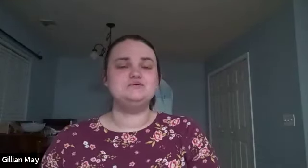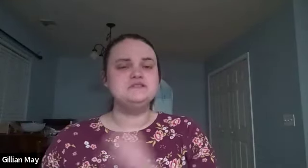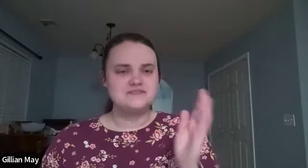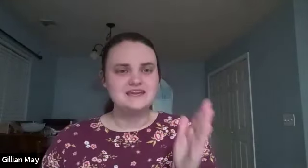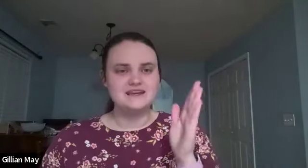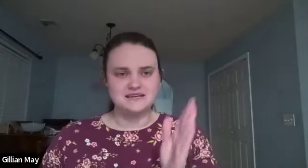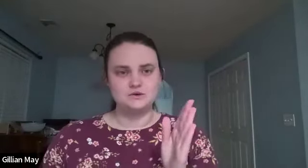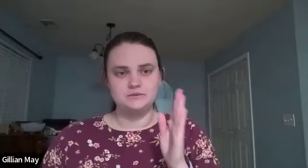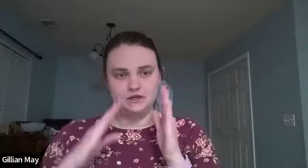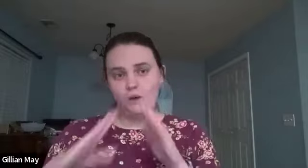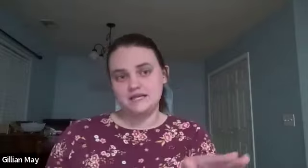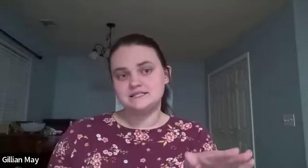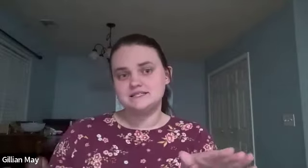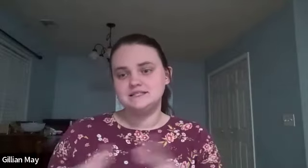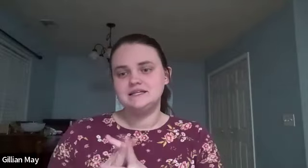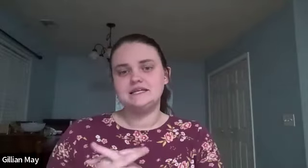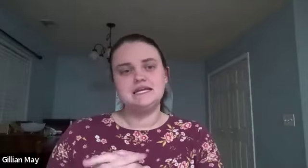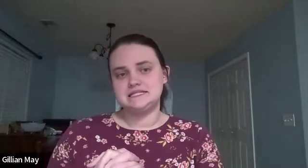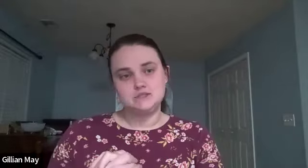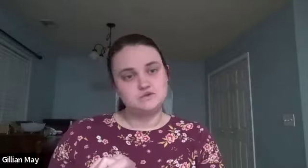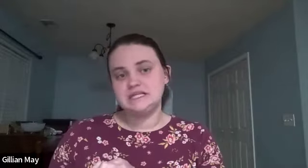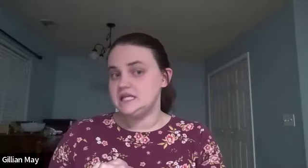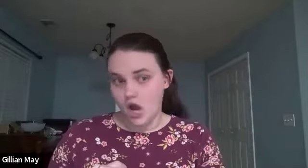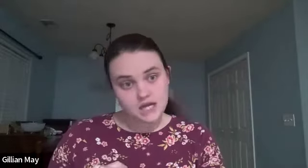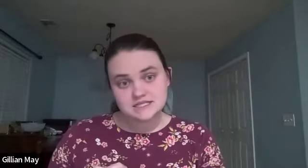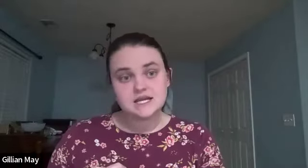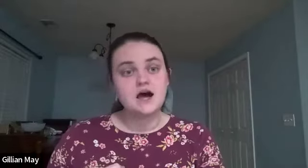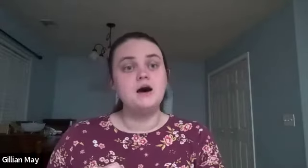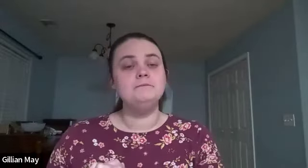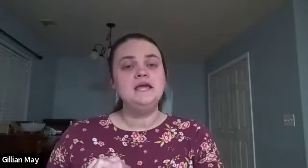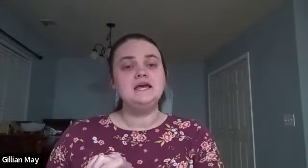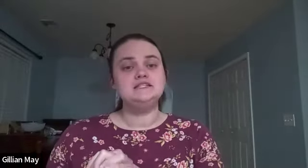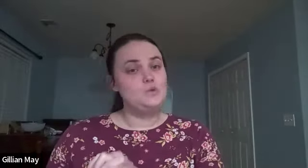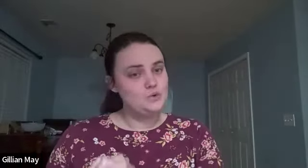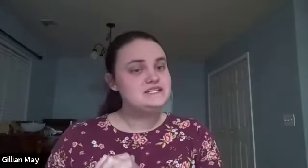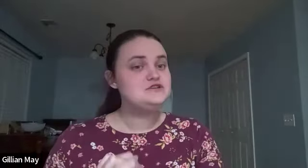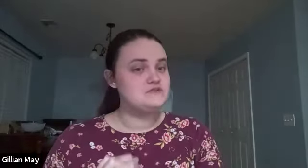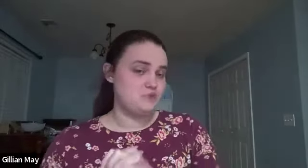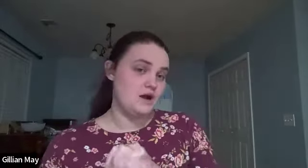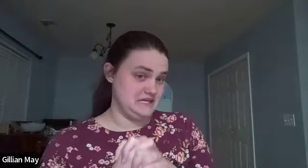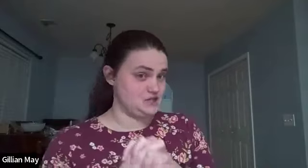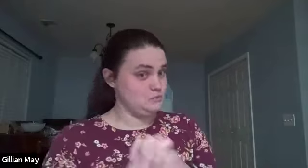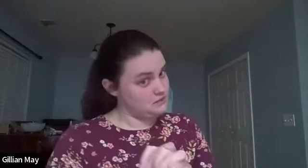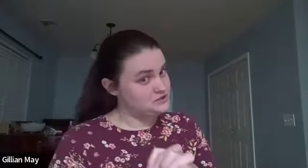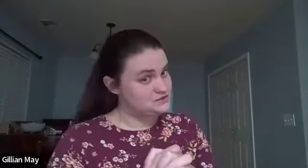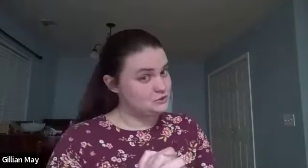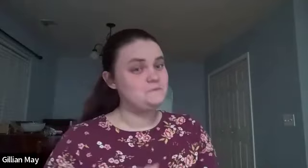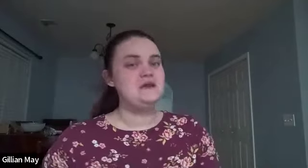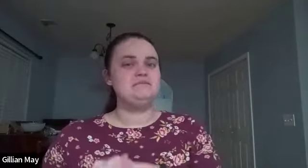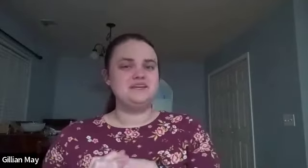would think a deaf school would be quiet, it's really not. Noisier than probably an actual public school,